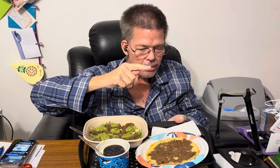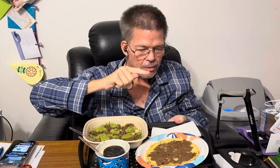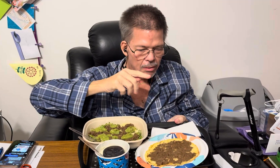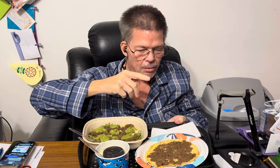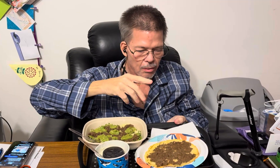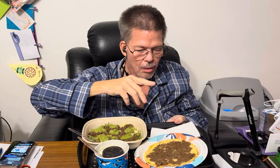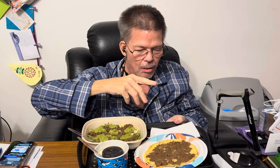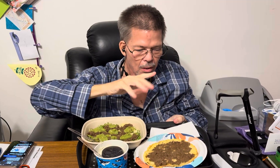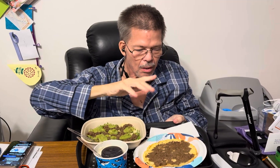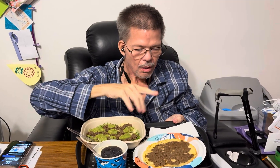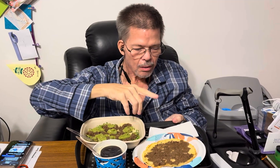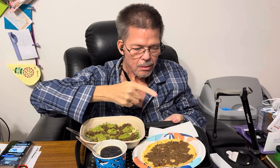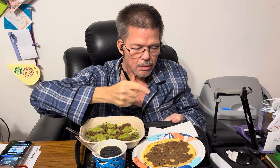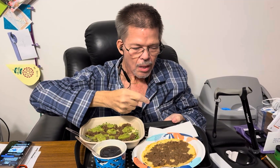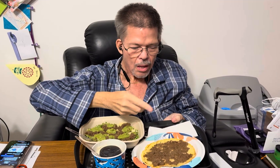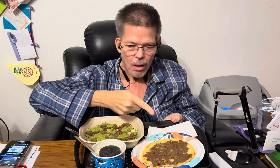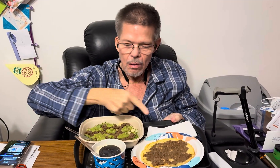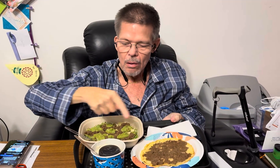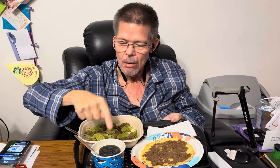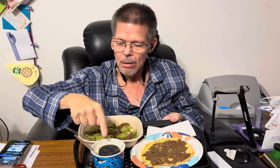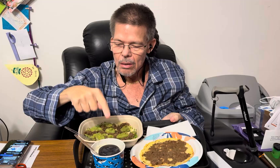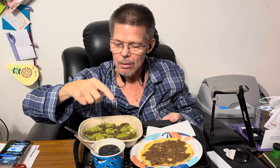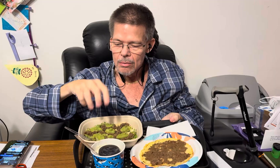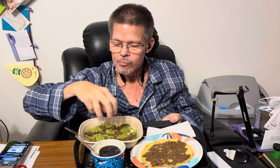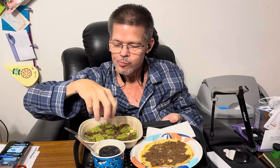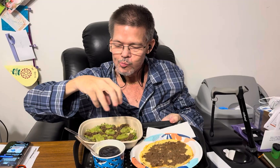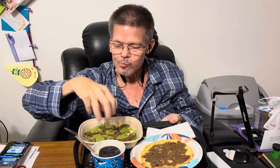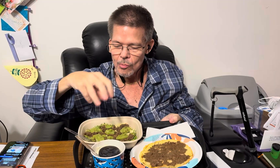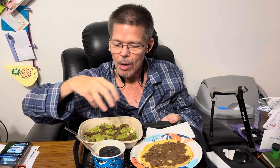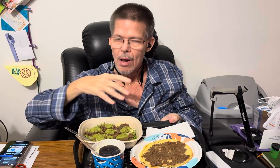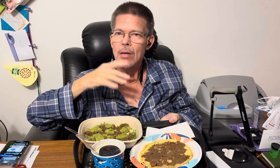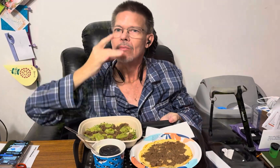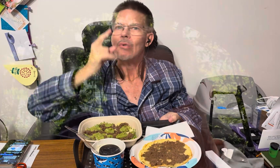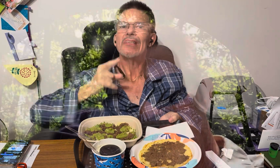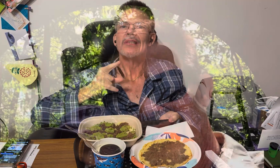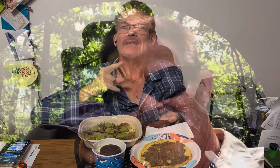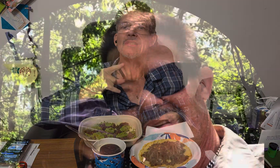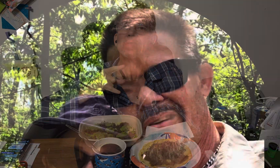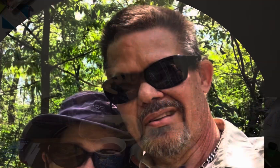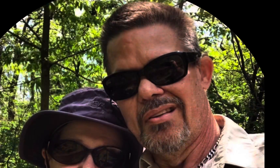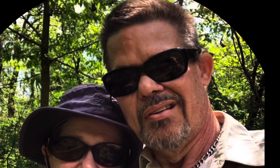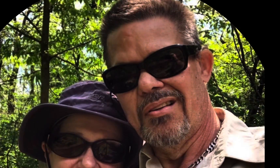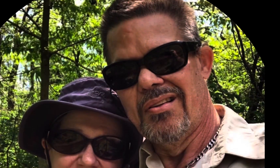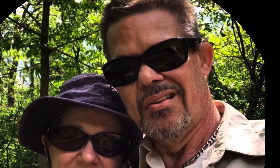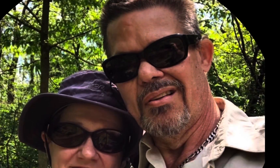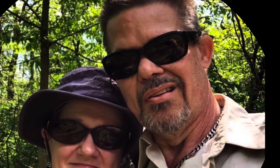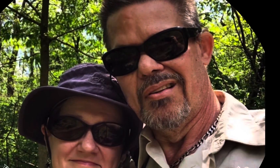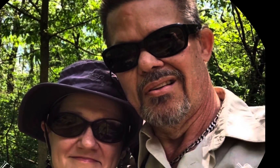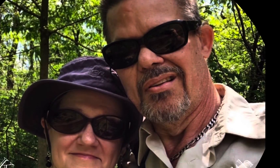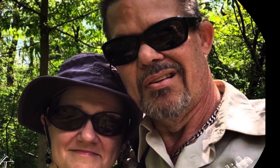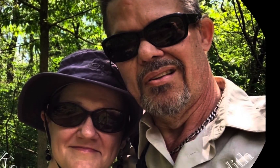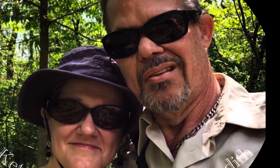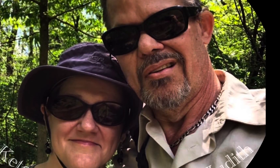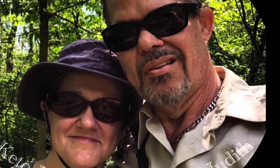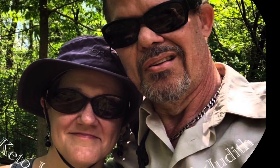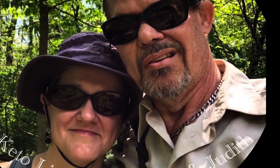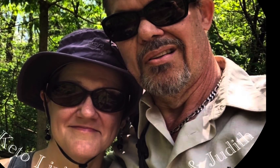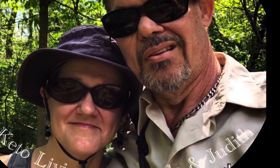this. Looks delicious.